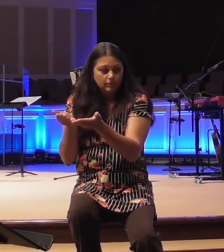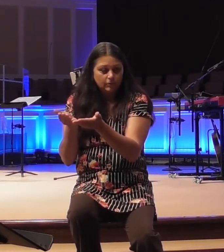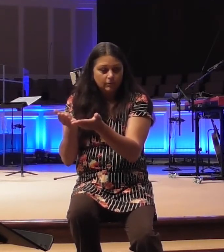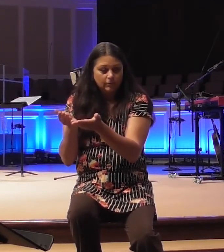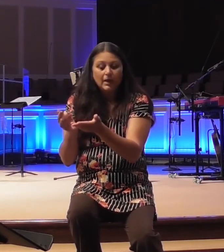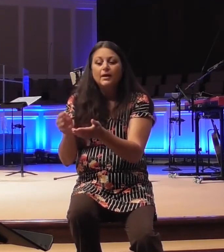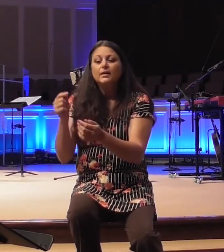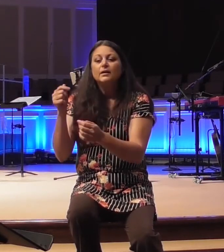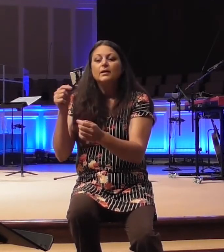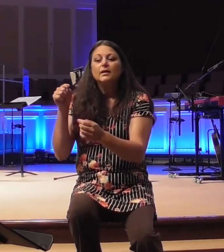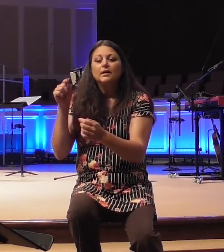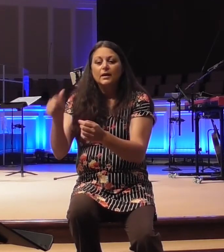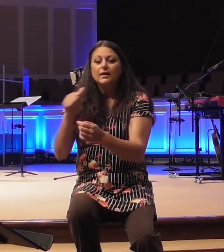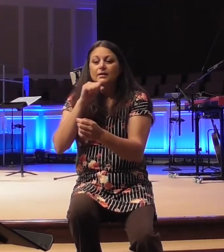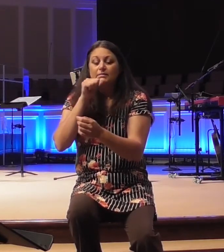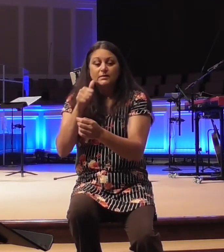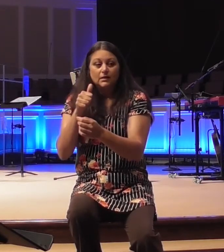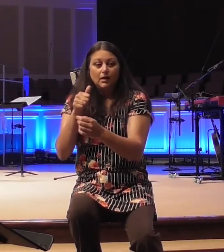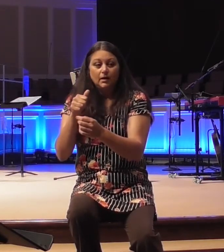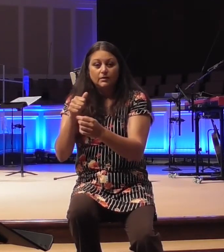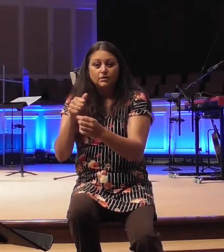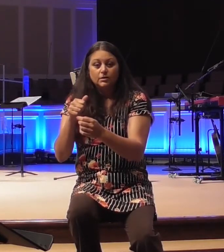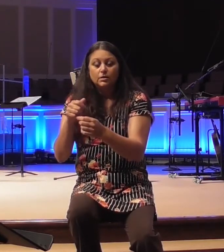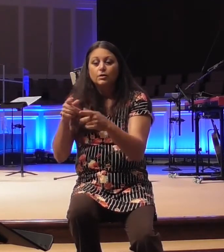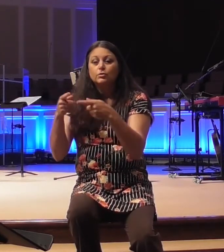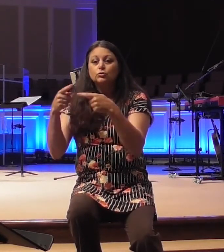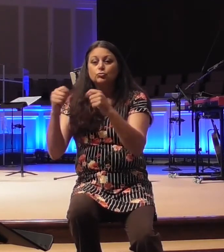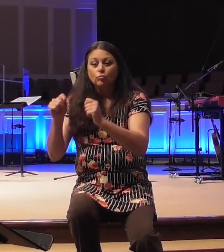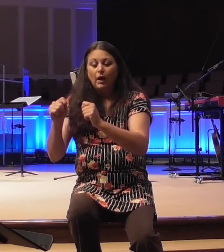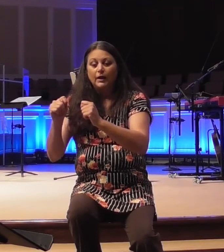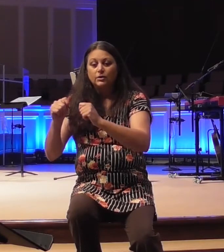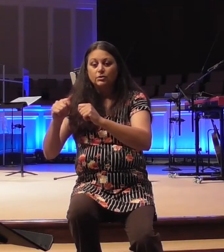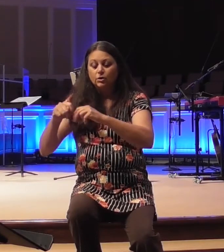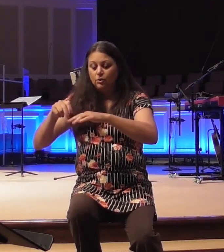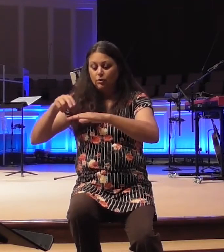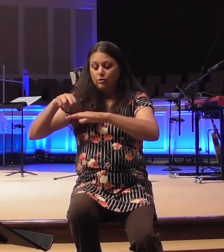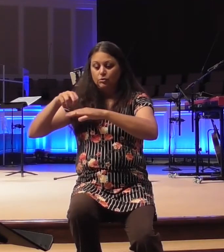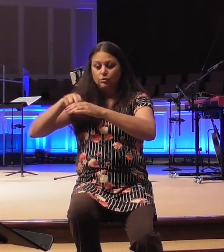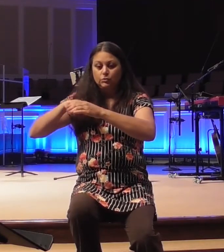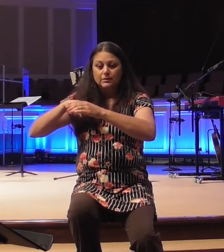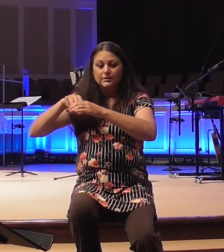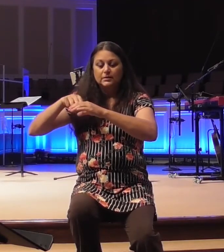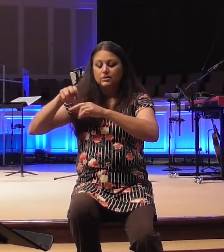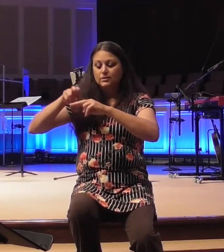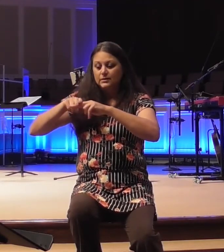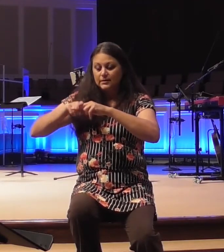head of the table, but the one who makes himself the least. We're to consider the body